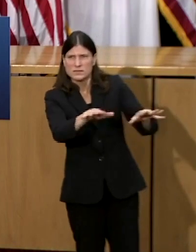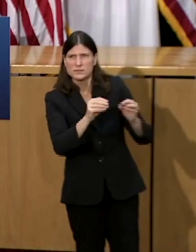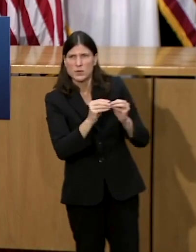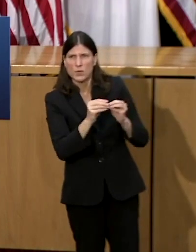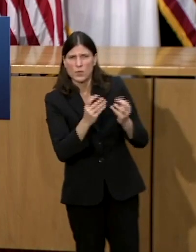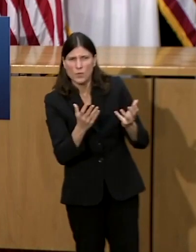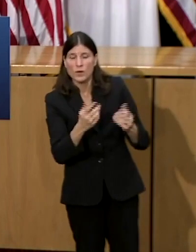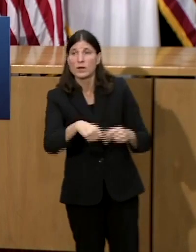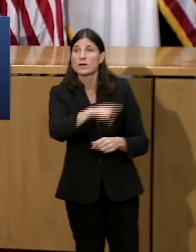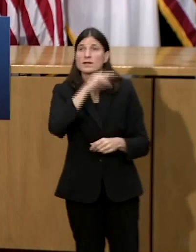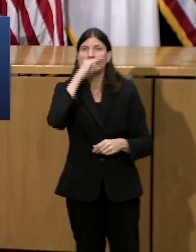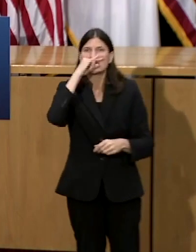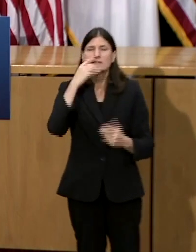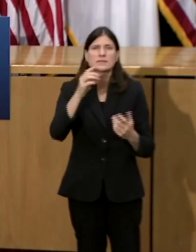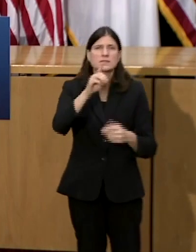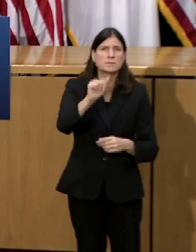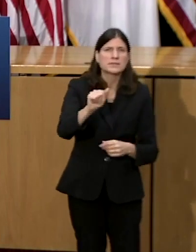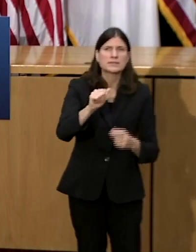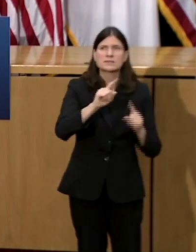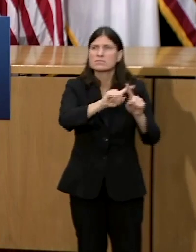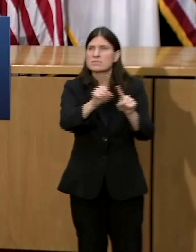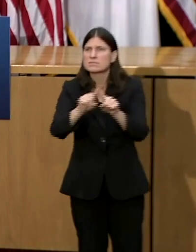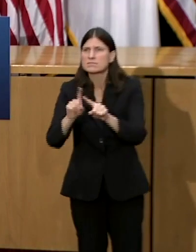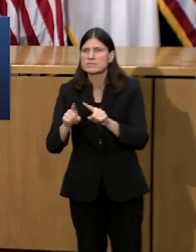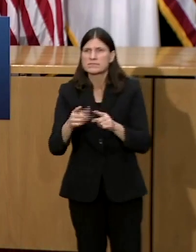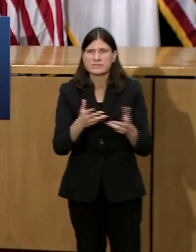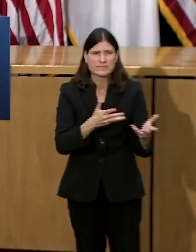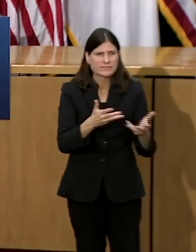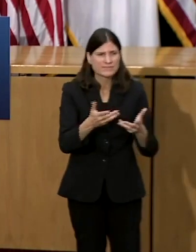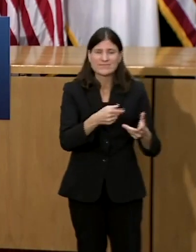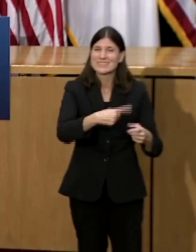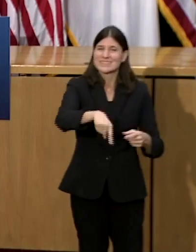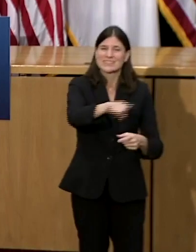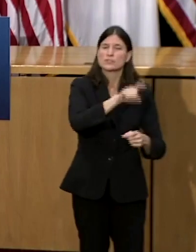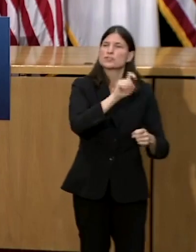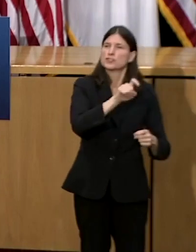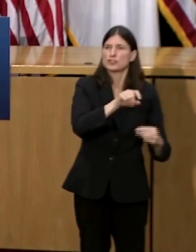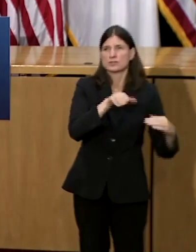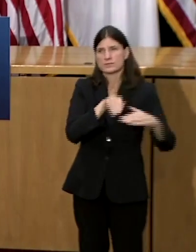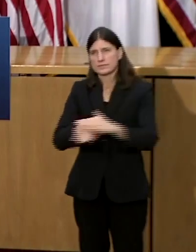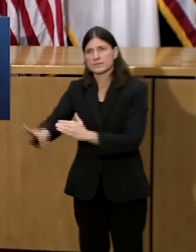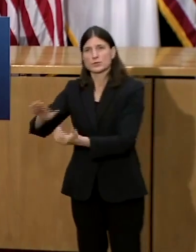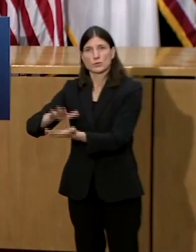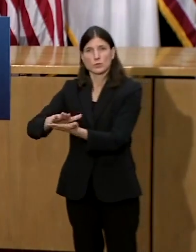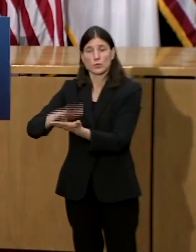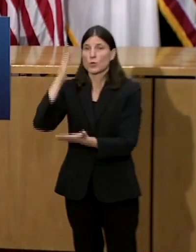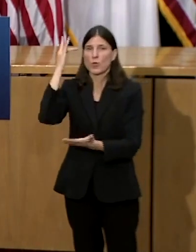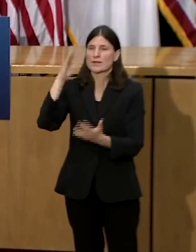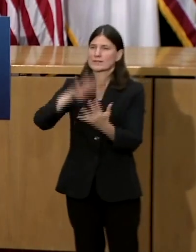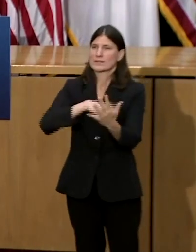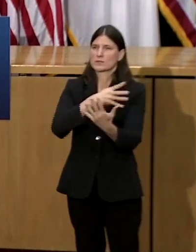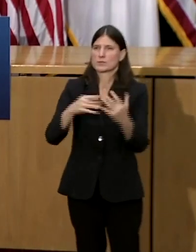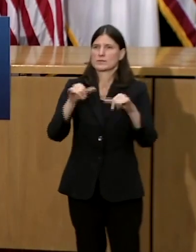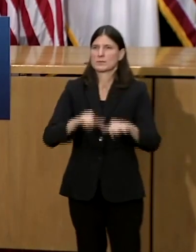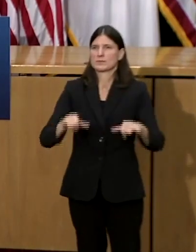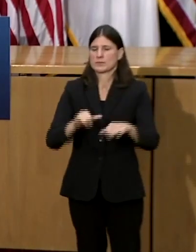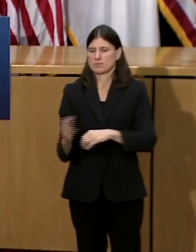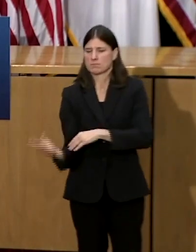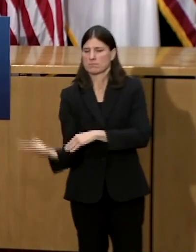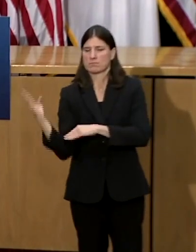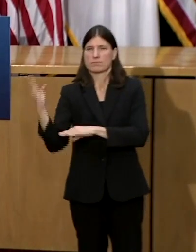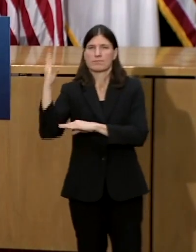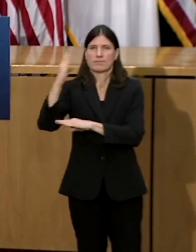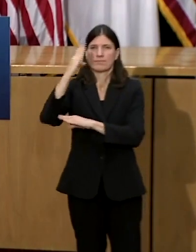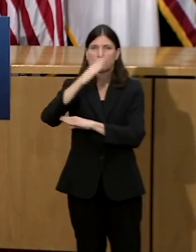only school, in-person school, can provide. Based on the research and track record the governor has described, and after